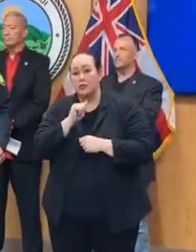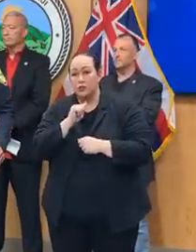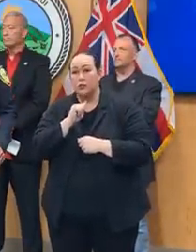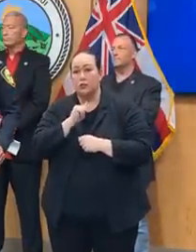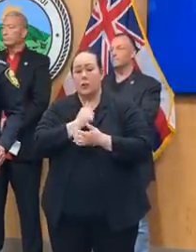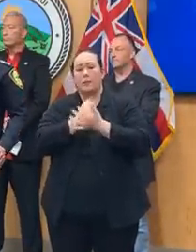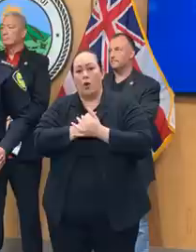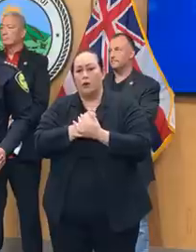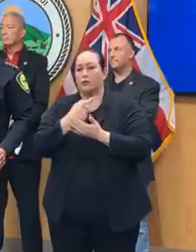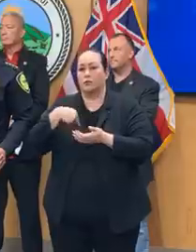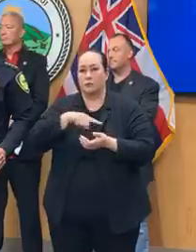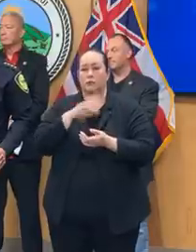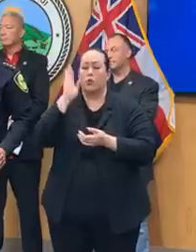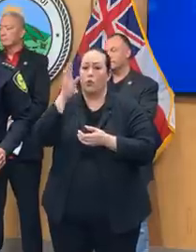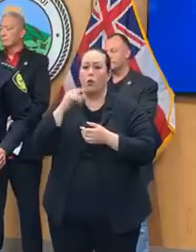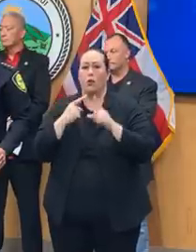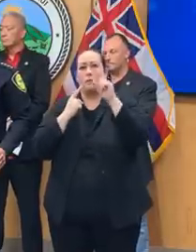through this.